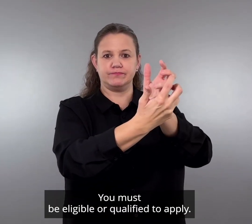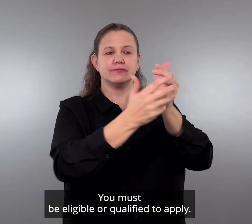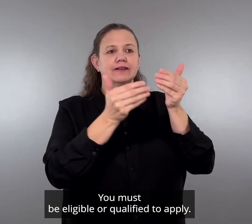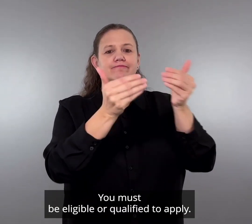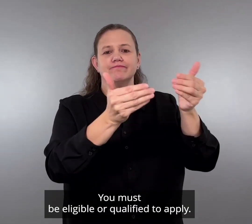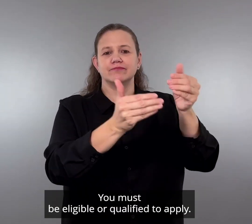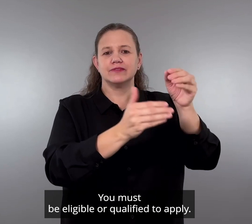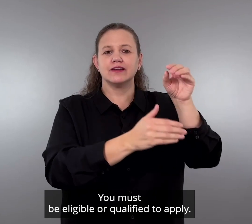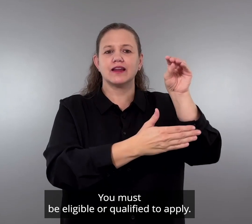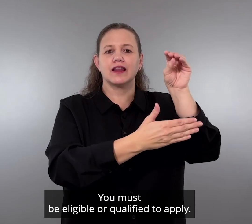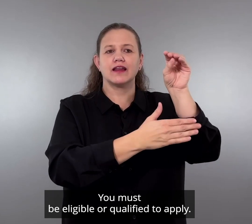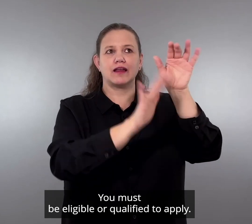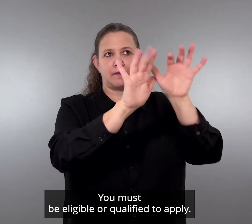eligible or qualified to apply.